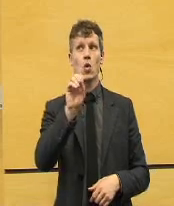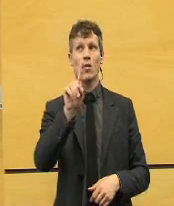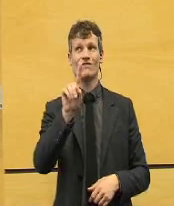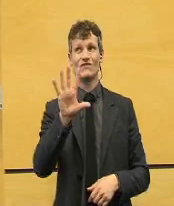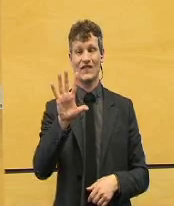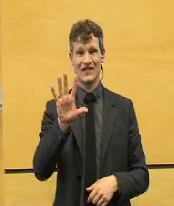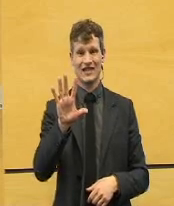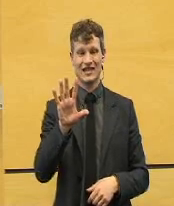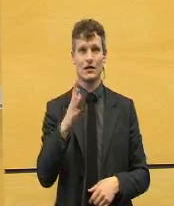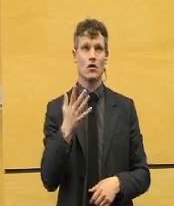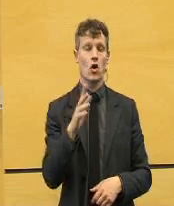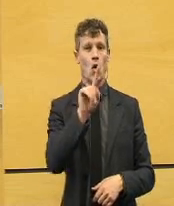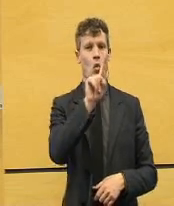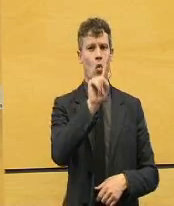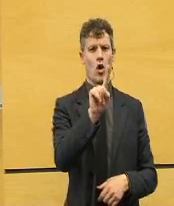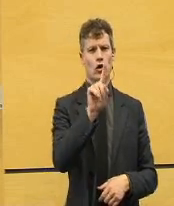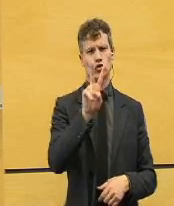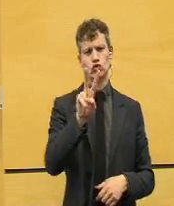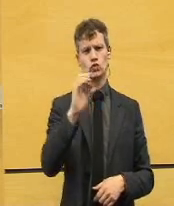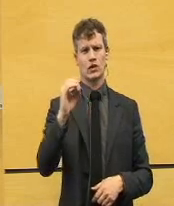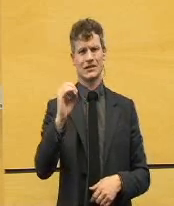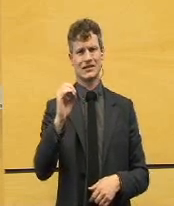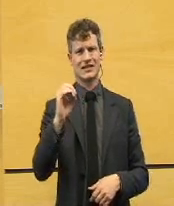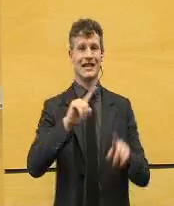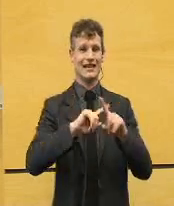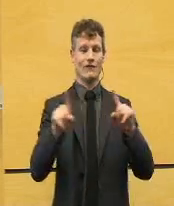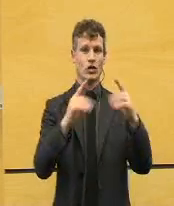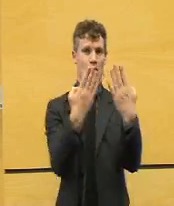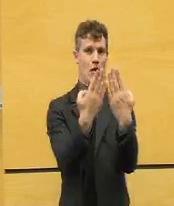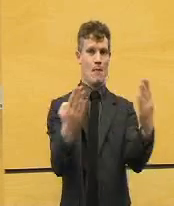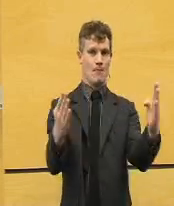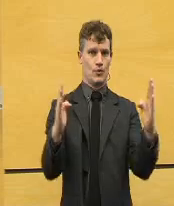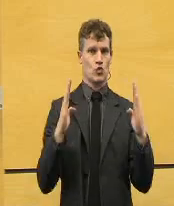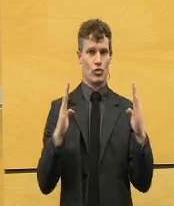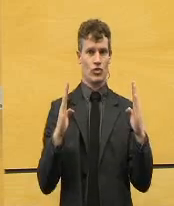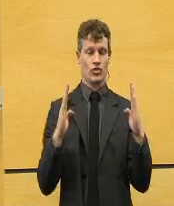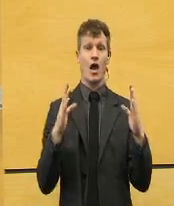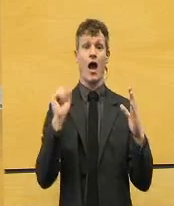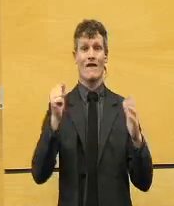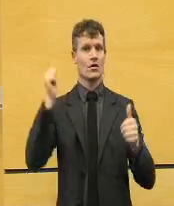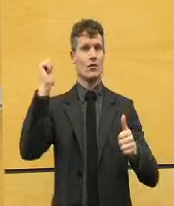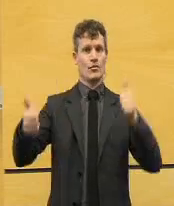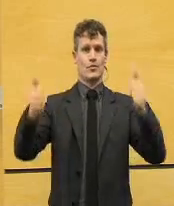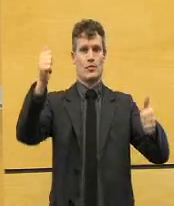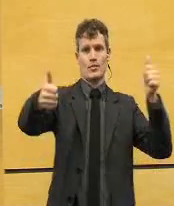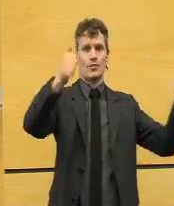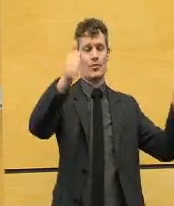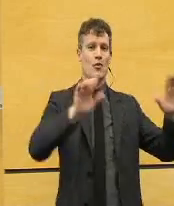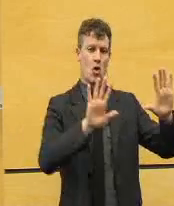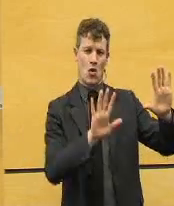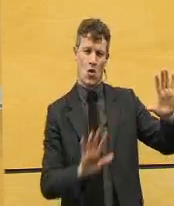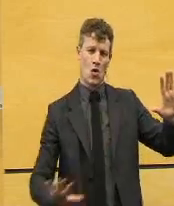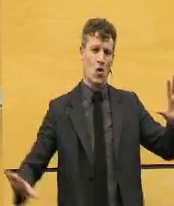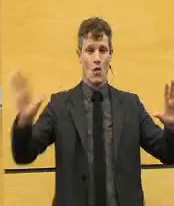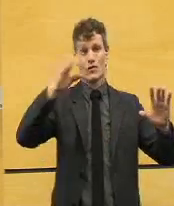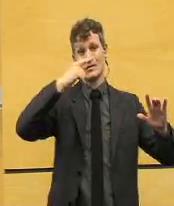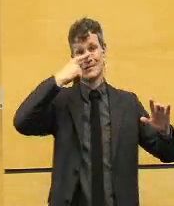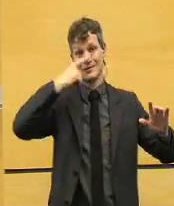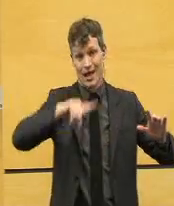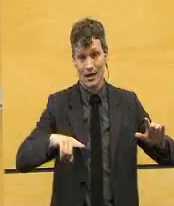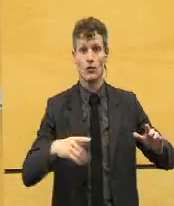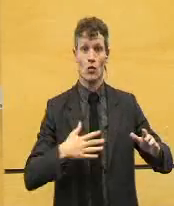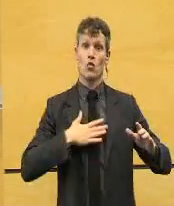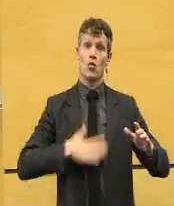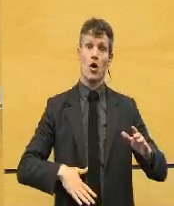120 TTRS booths have been installed in public places throughout the country with the plan to